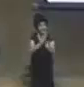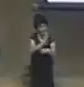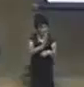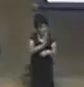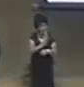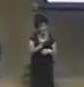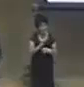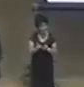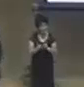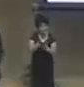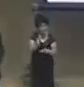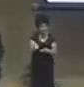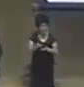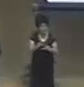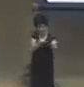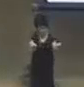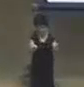awards. Well done.